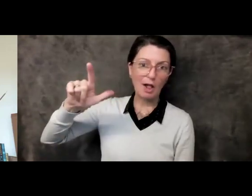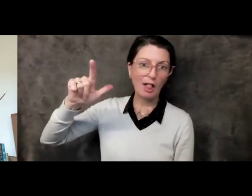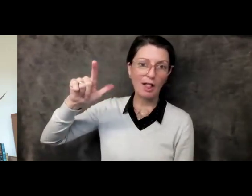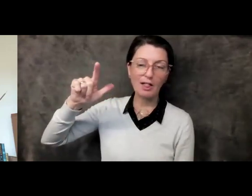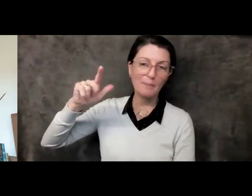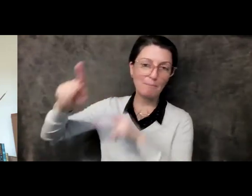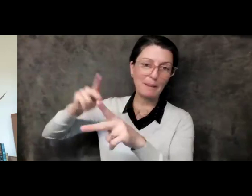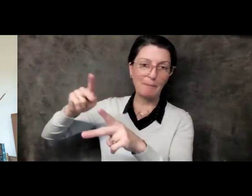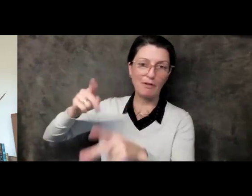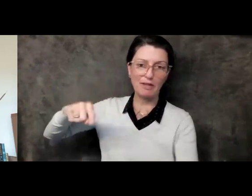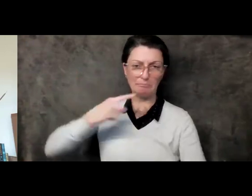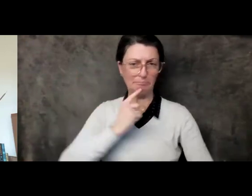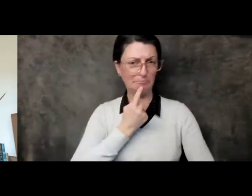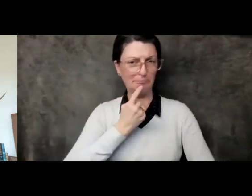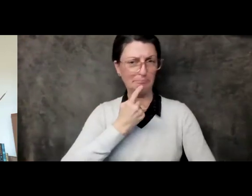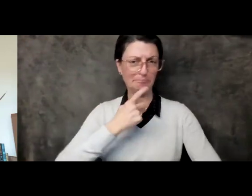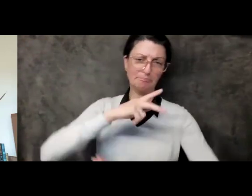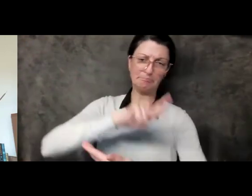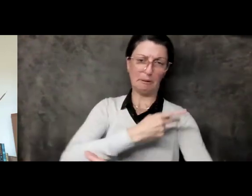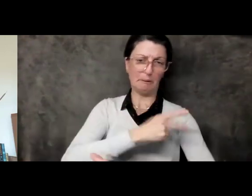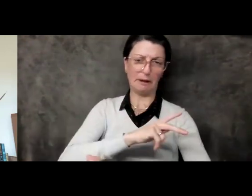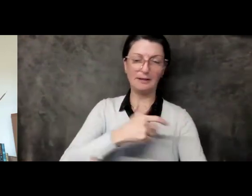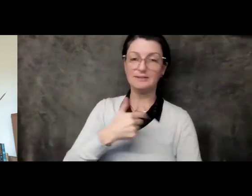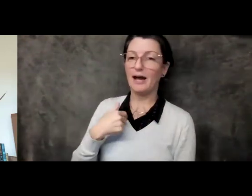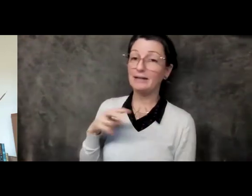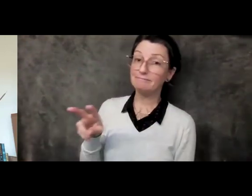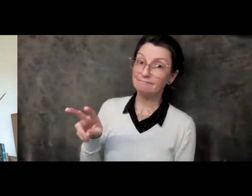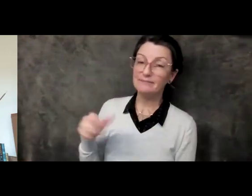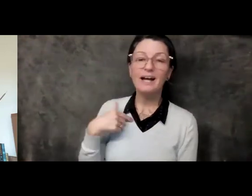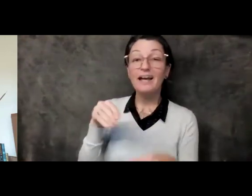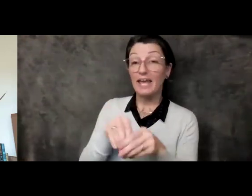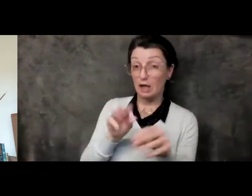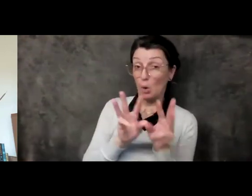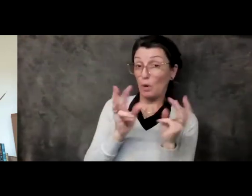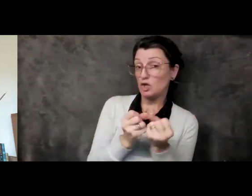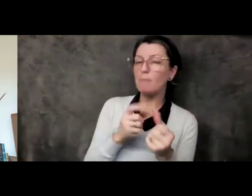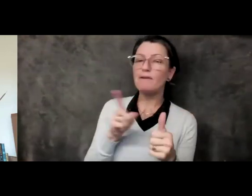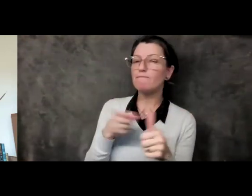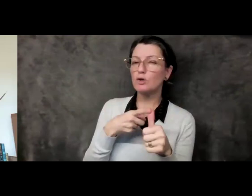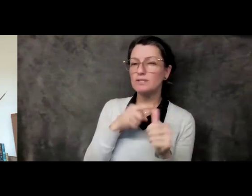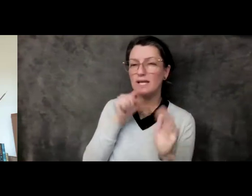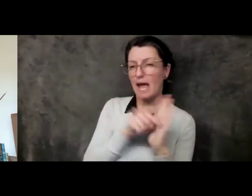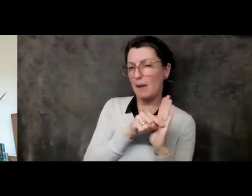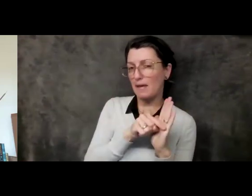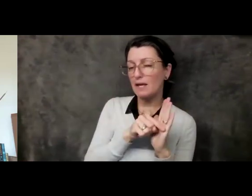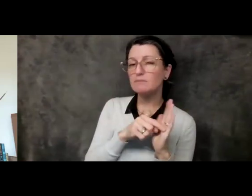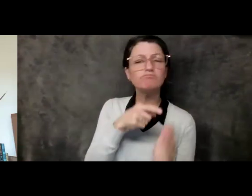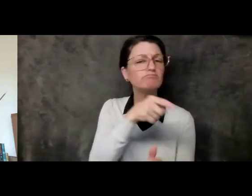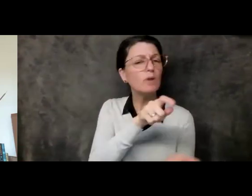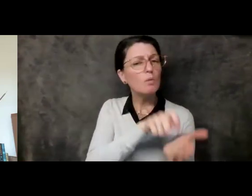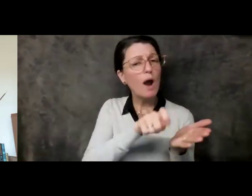And so we were in a workshop, and one of our first assignments was to write a poem about